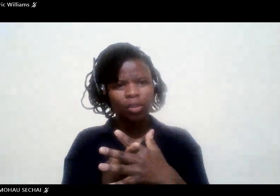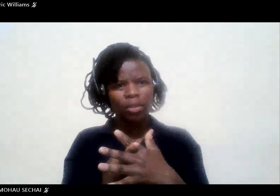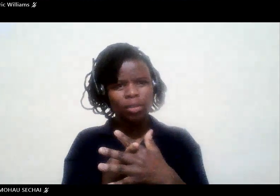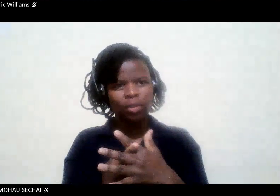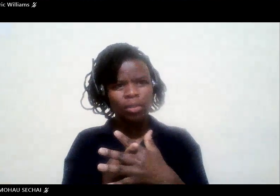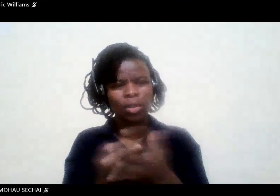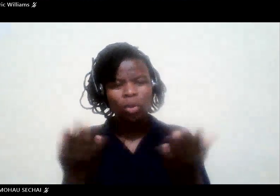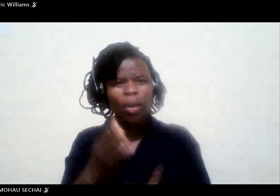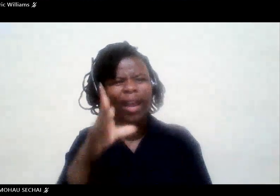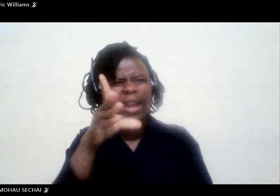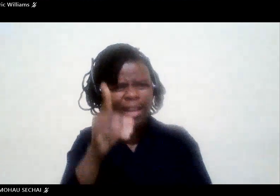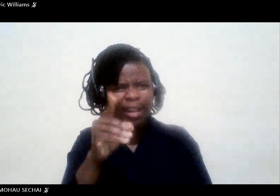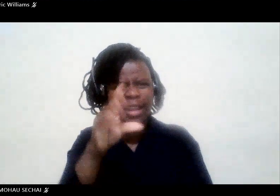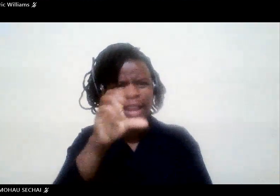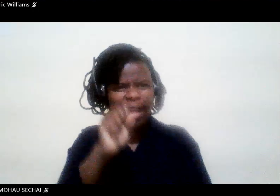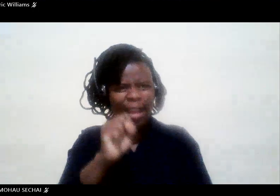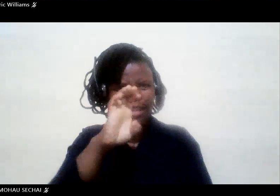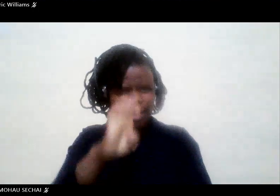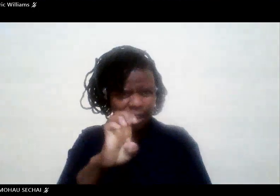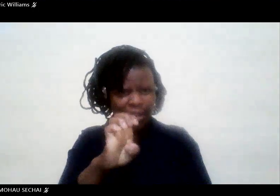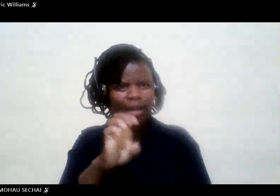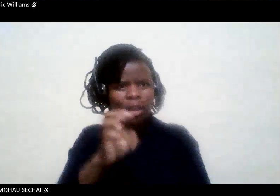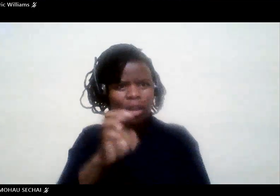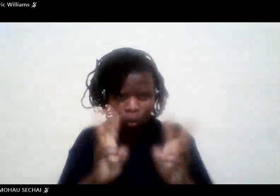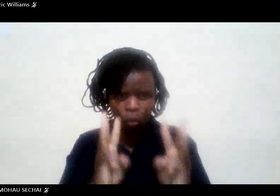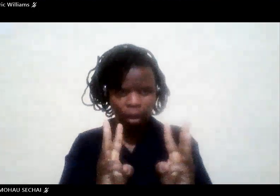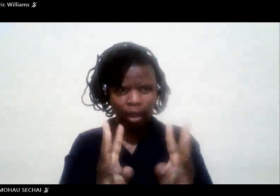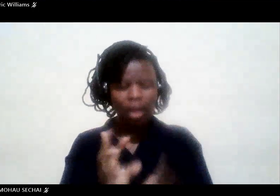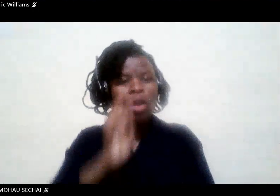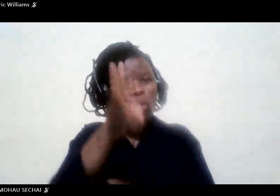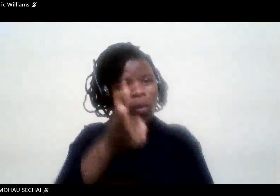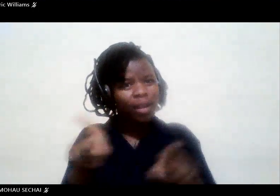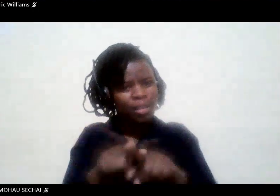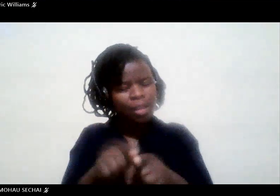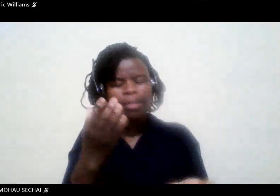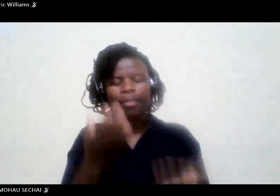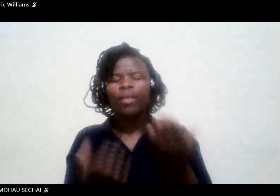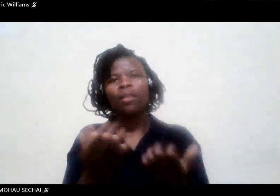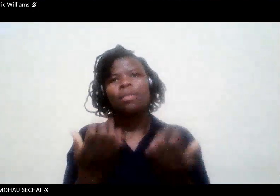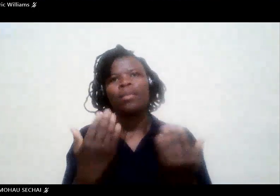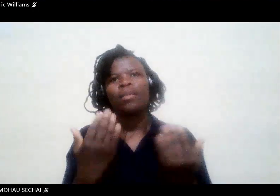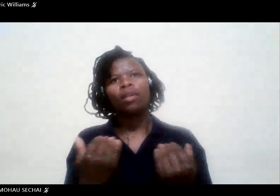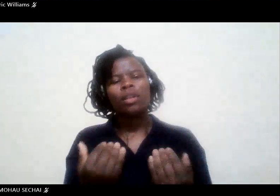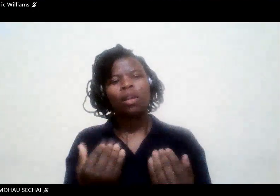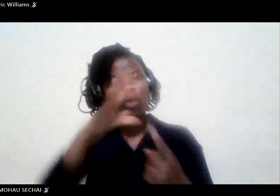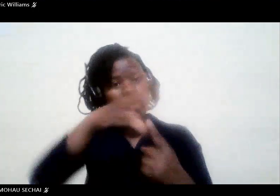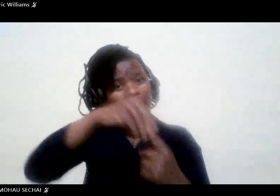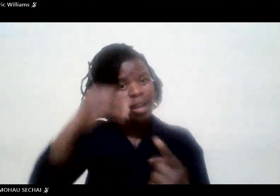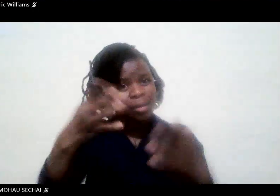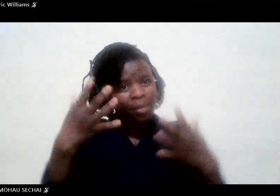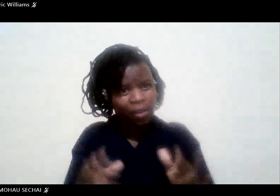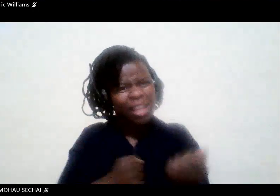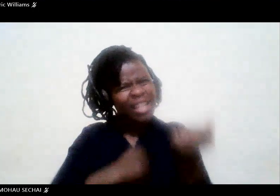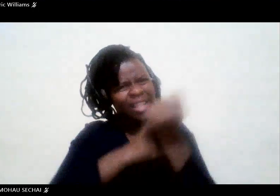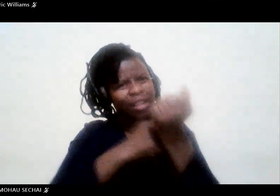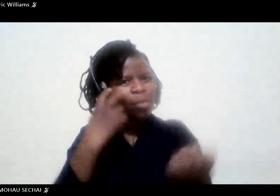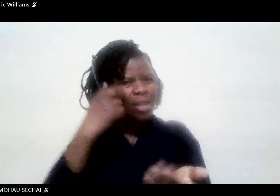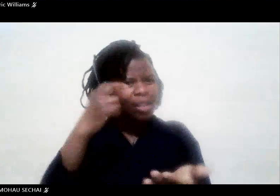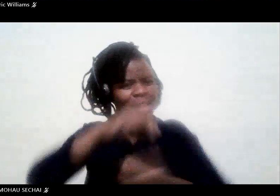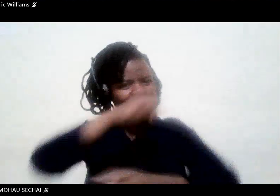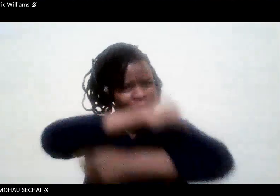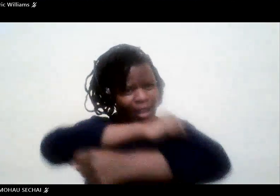DSE perspective to that situation? Would you then, if let's say now you have identified the support needs of the learner, but